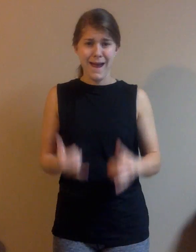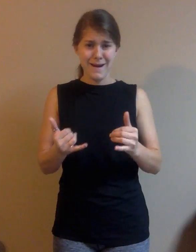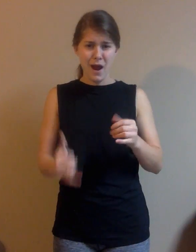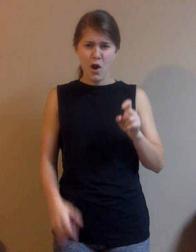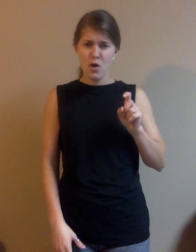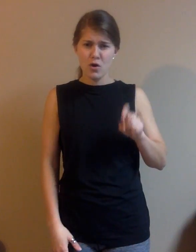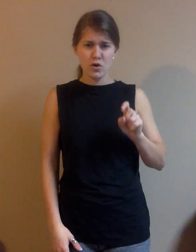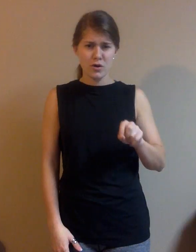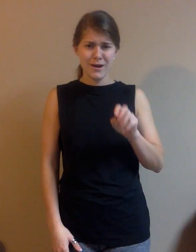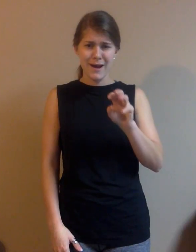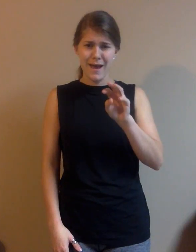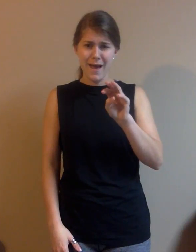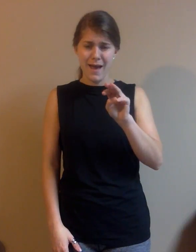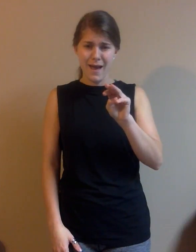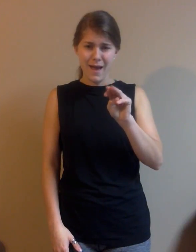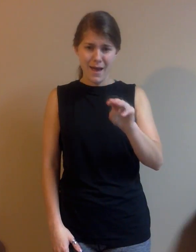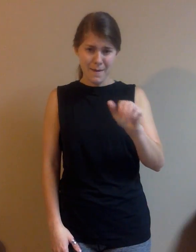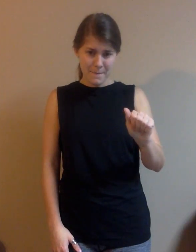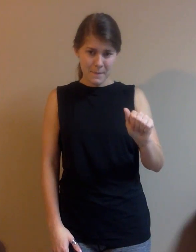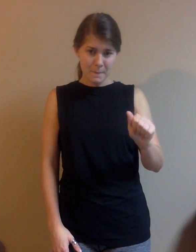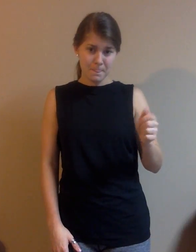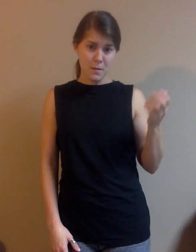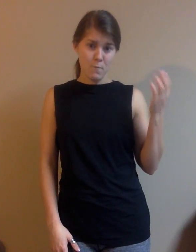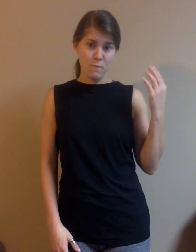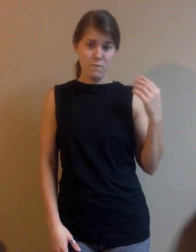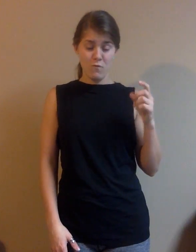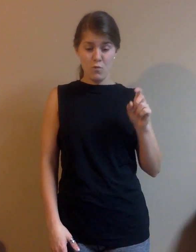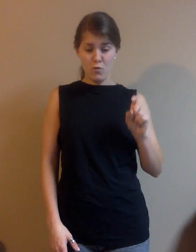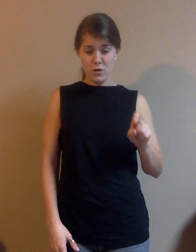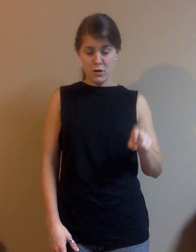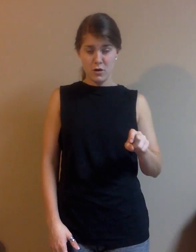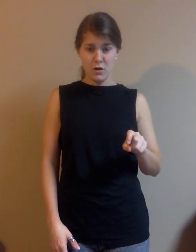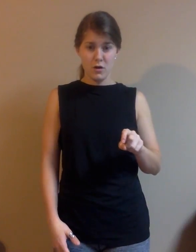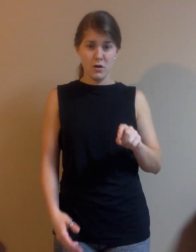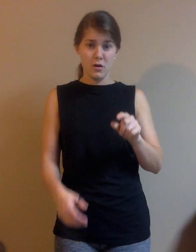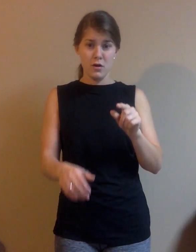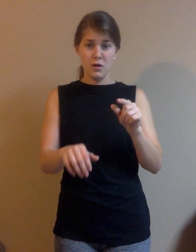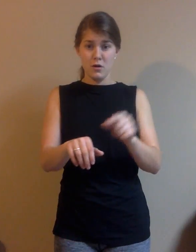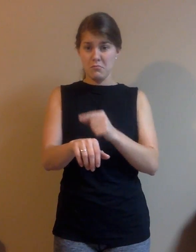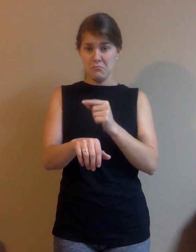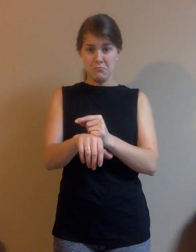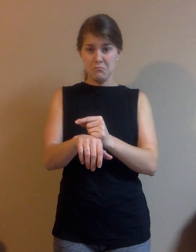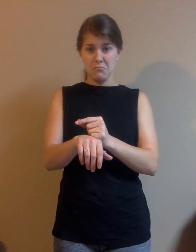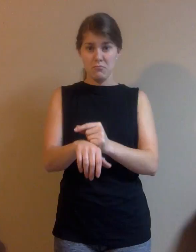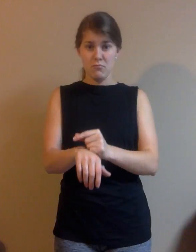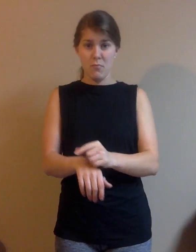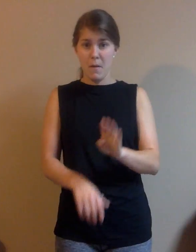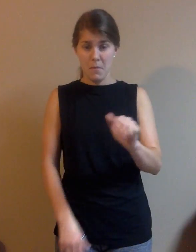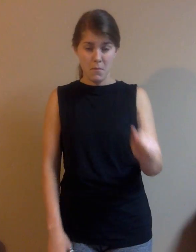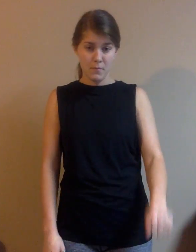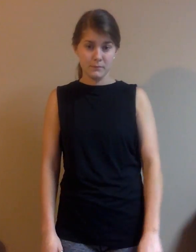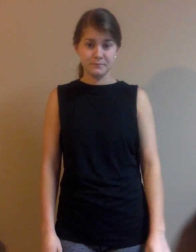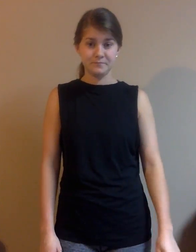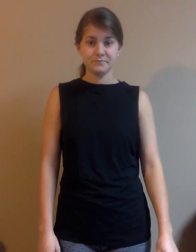required a BA, and now you need a PhD for the other. It's a process of academic inflation. And it indicates the whole structure of education is shifting beneath our feet. We need